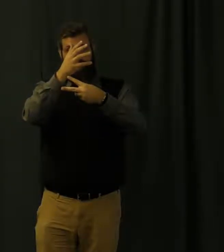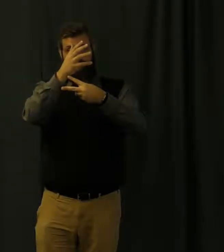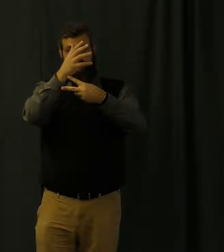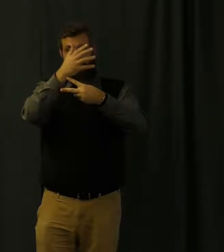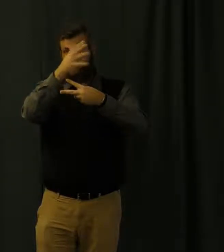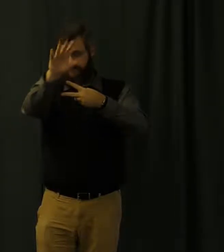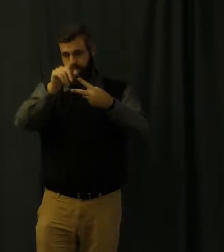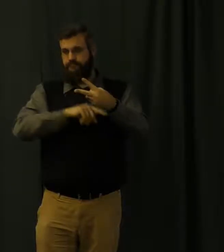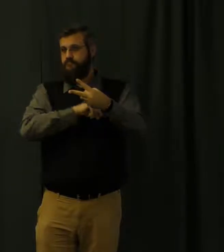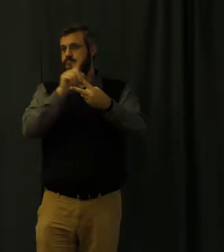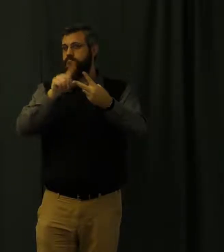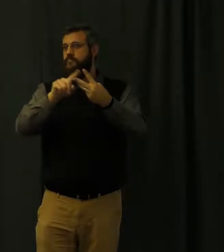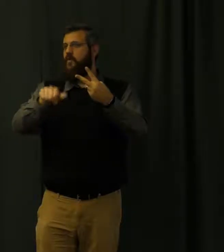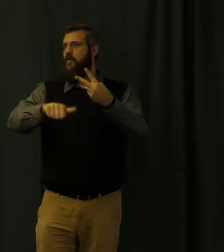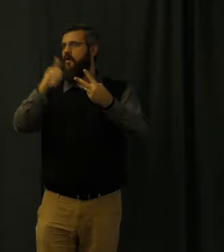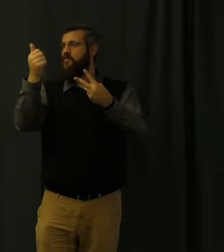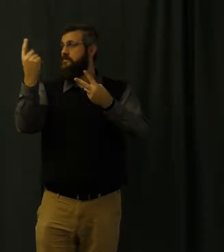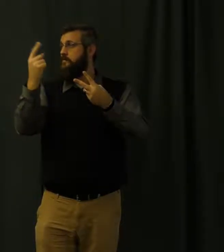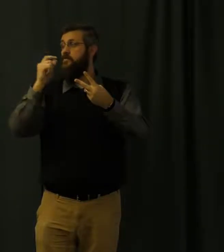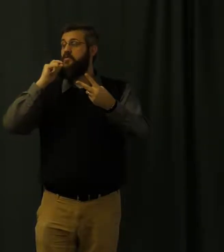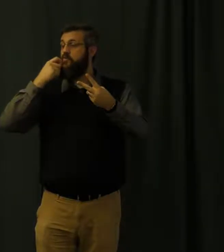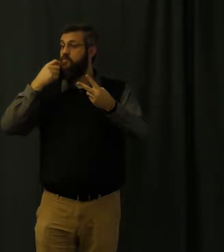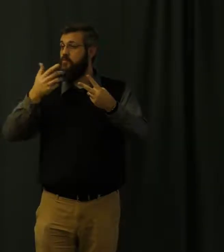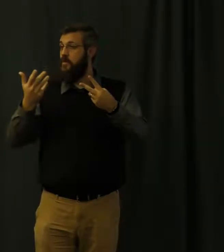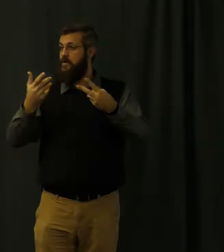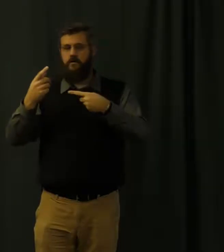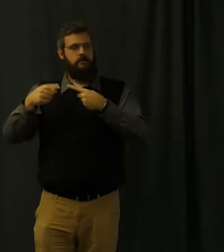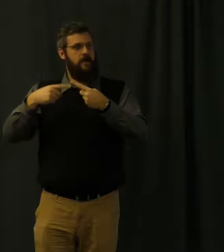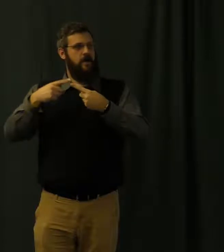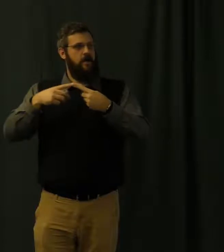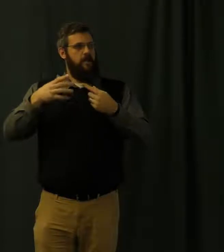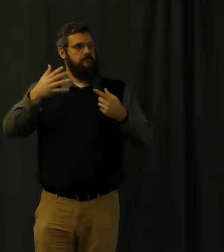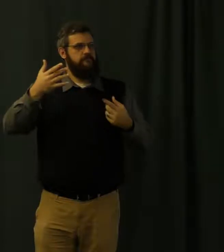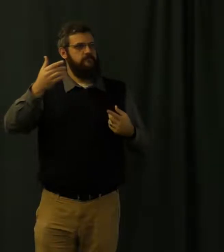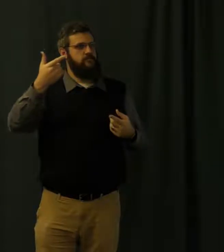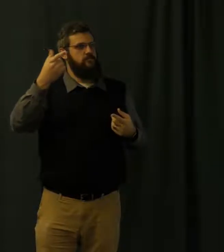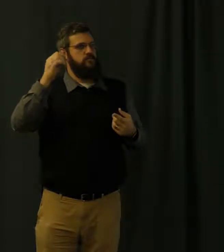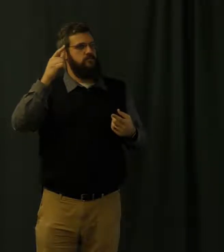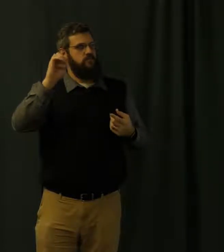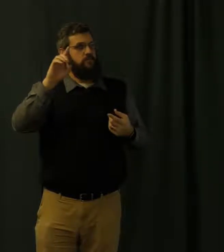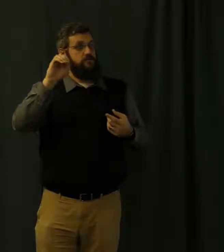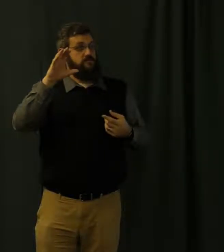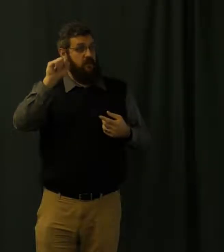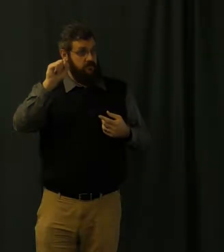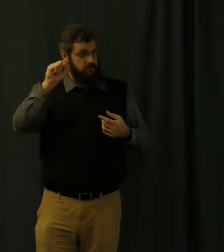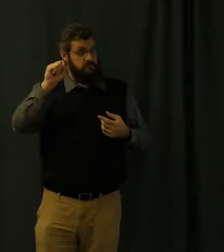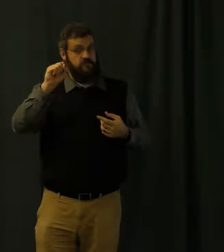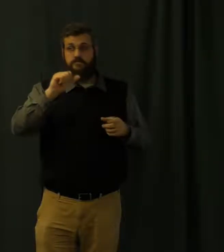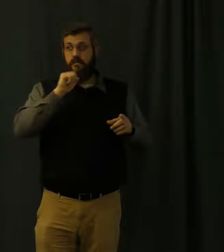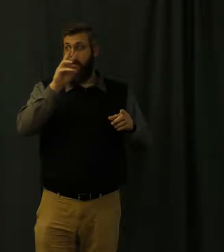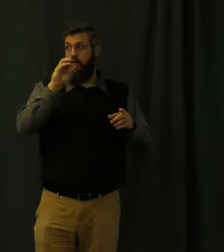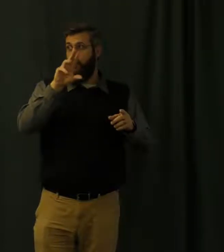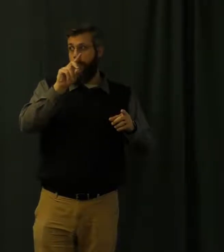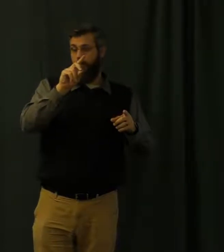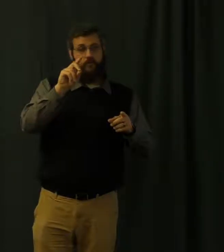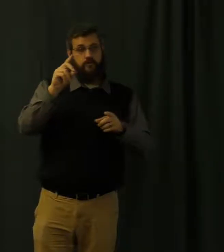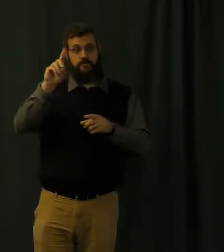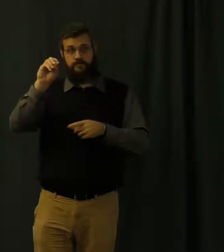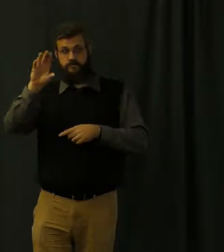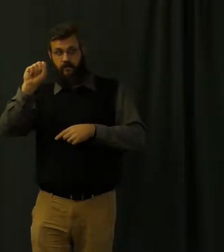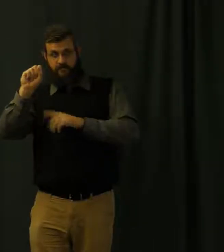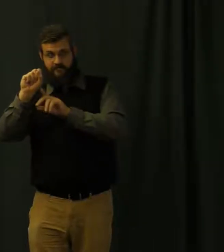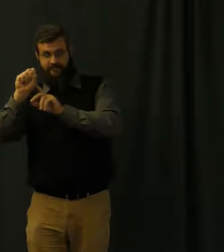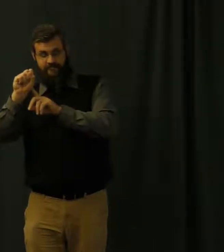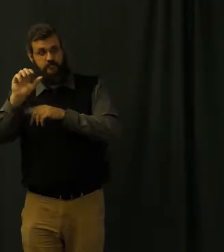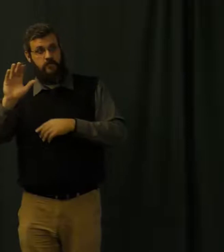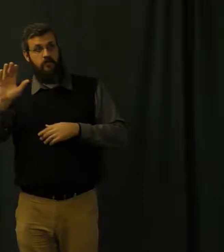But another thing that I think is really cool about Google Docs, as opposed to Word, when your kids are